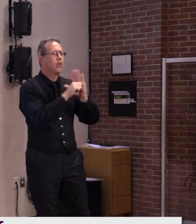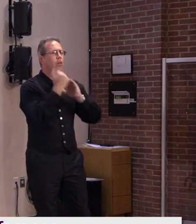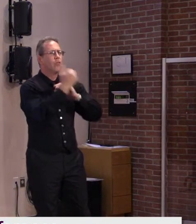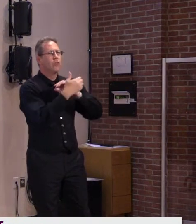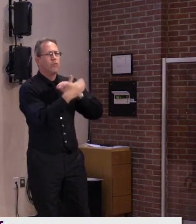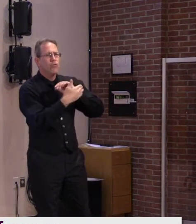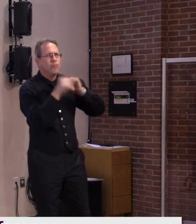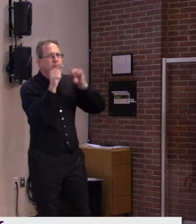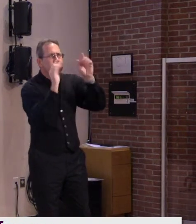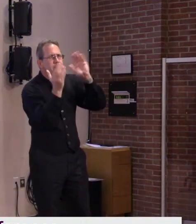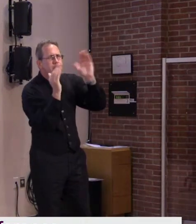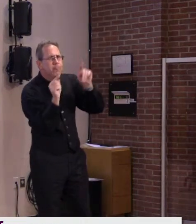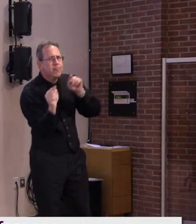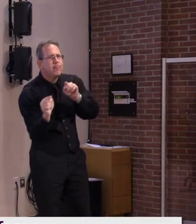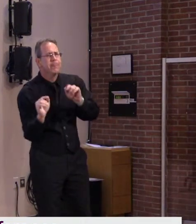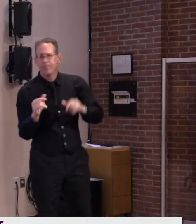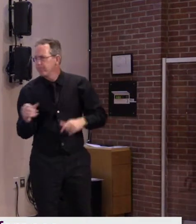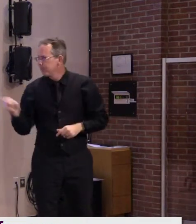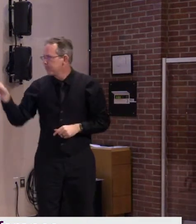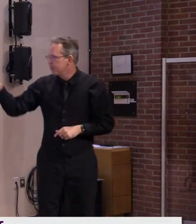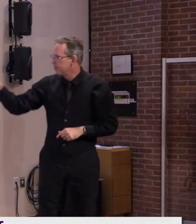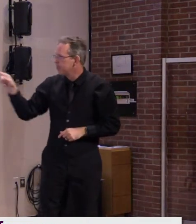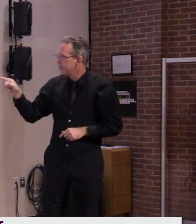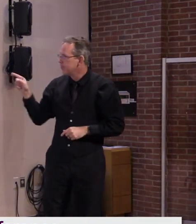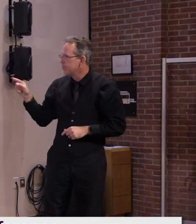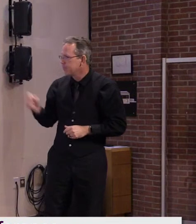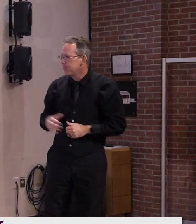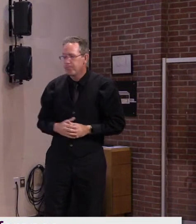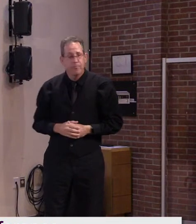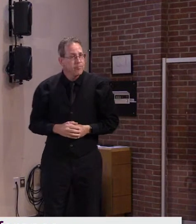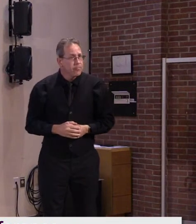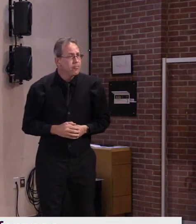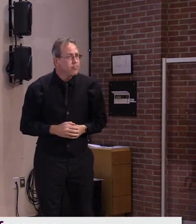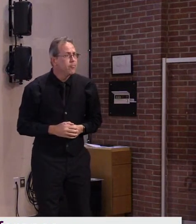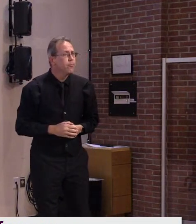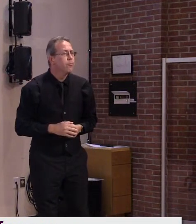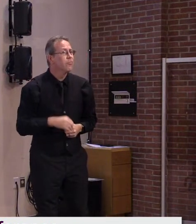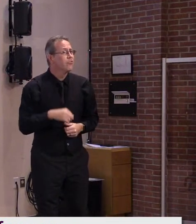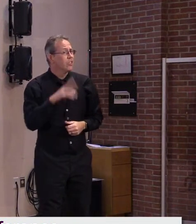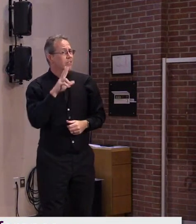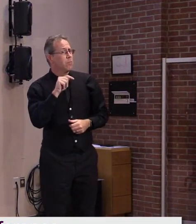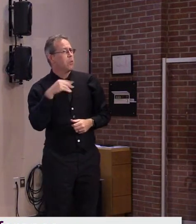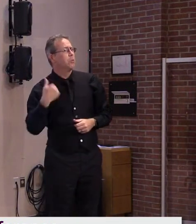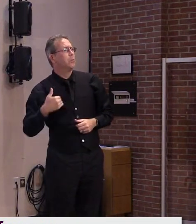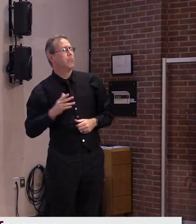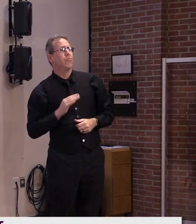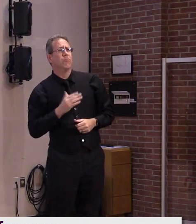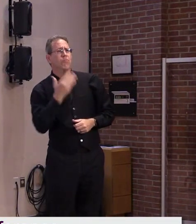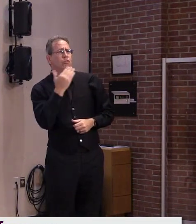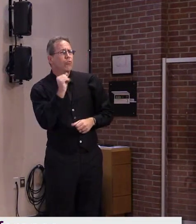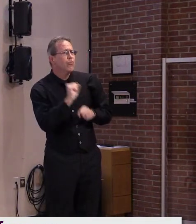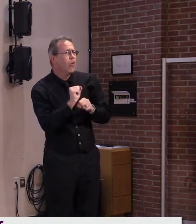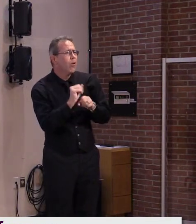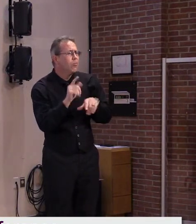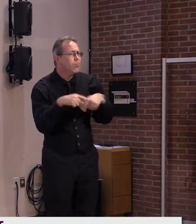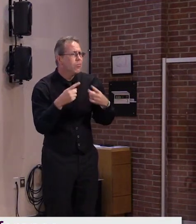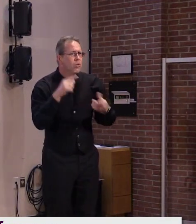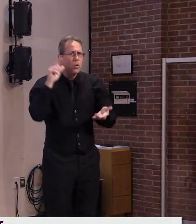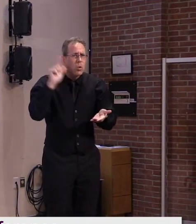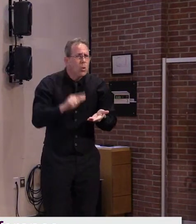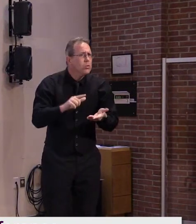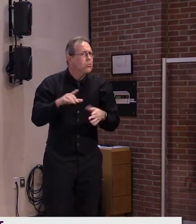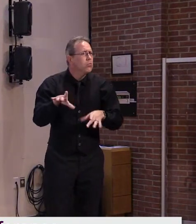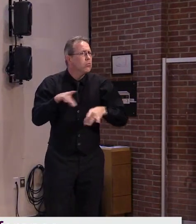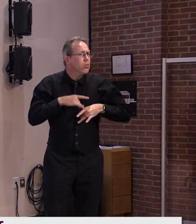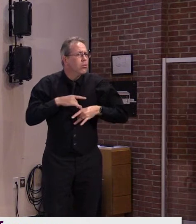the other states that have higher vaccination rates, including Vermont. You can also see that the states with the lower vaccination rates that saw a